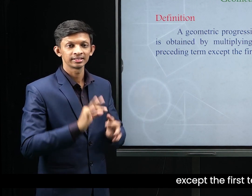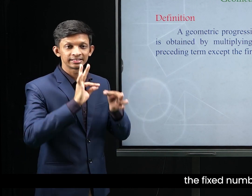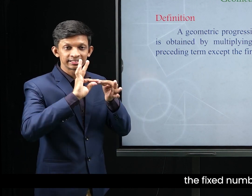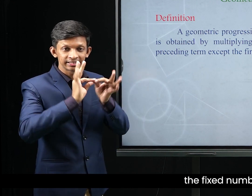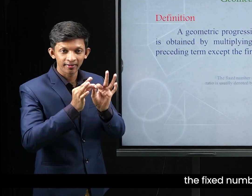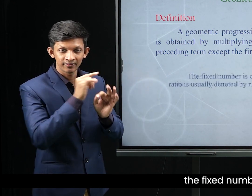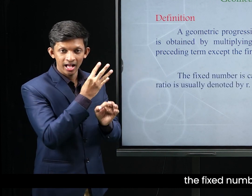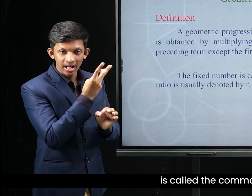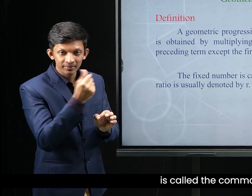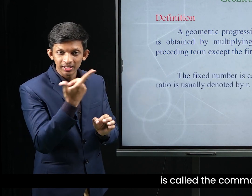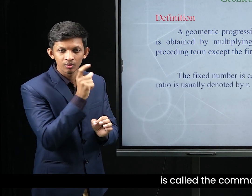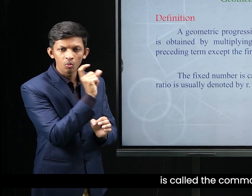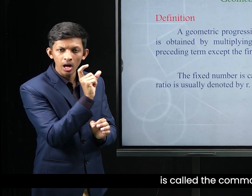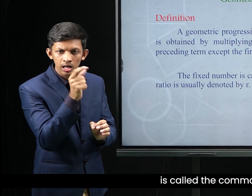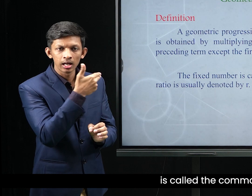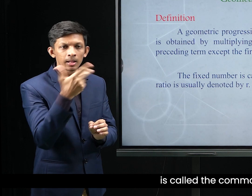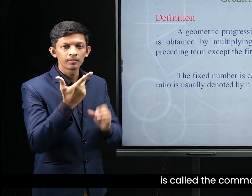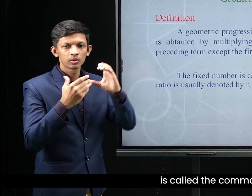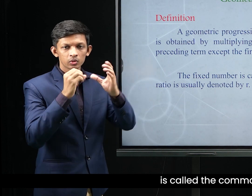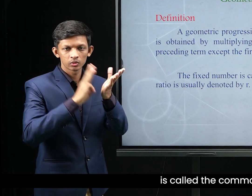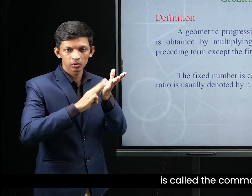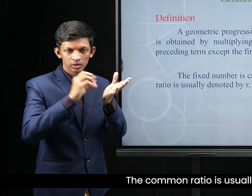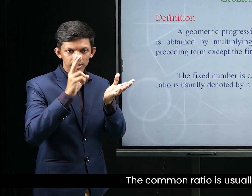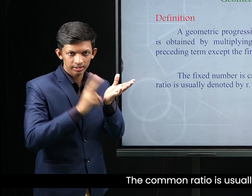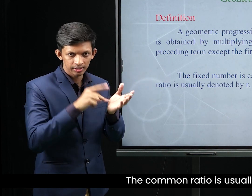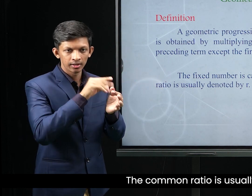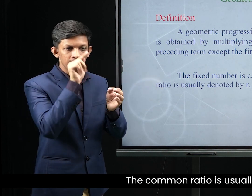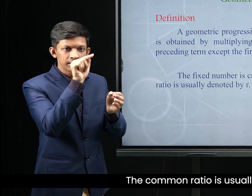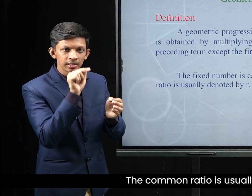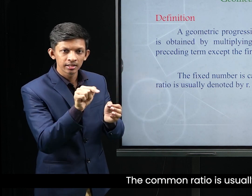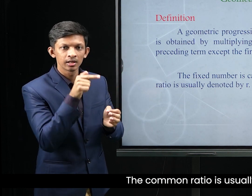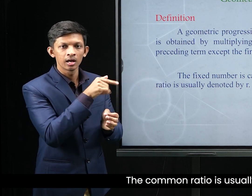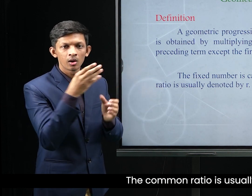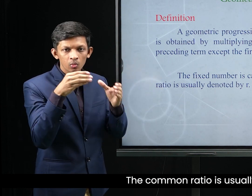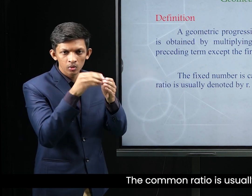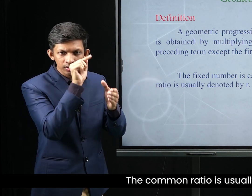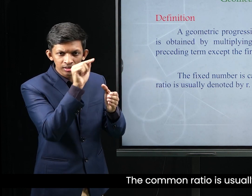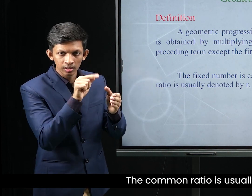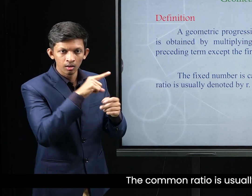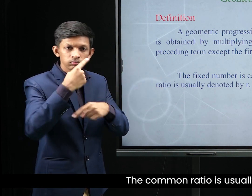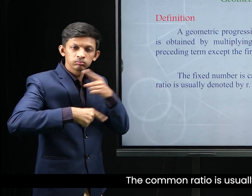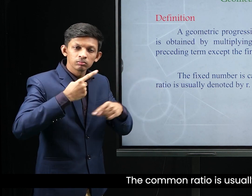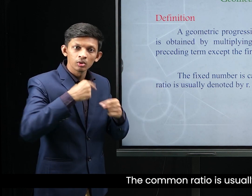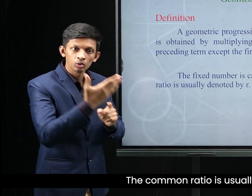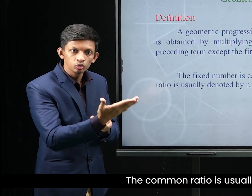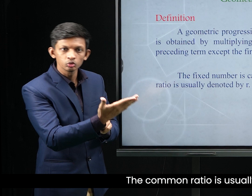The fixed number is called the common ratio. The common ratio is usually denoted by R.